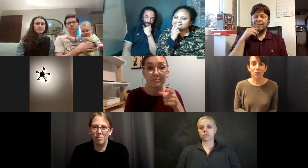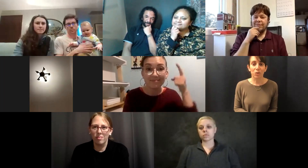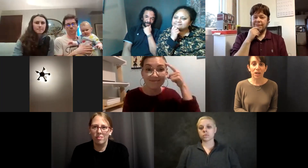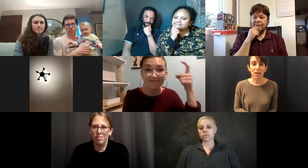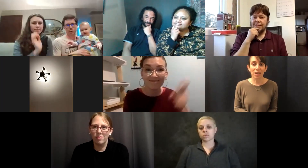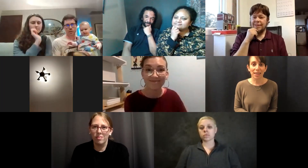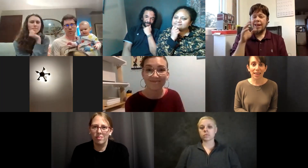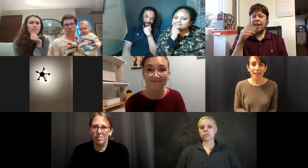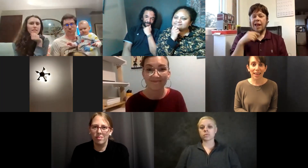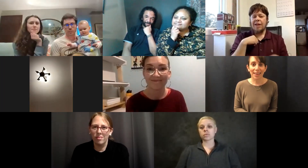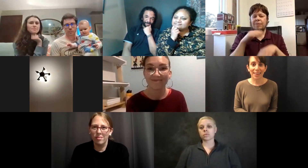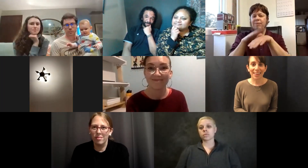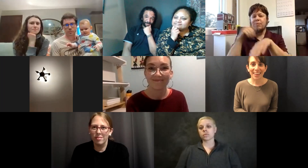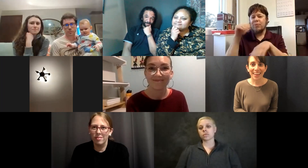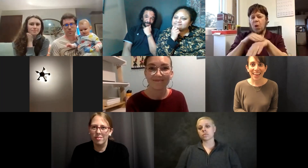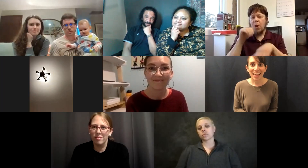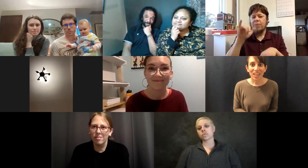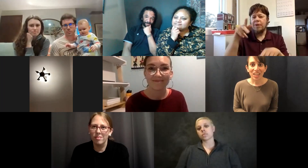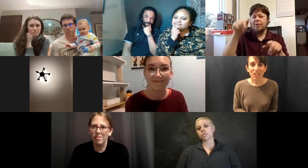Okay, Jonah.